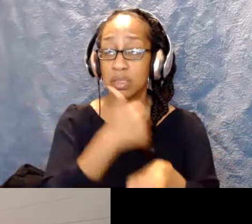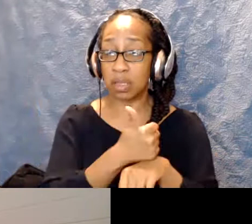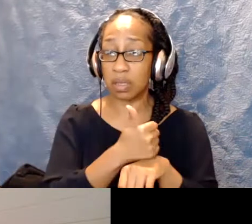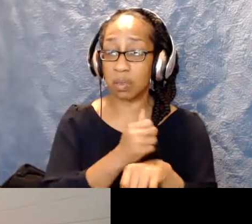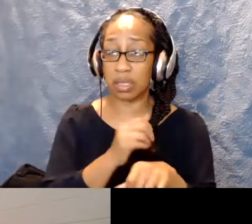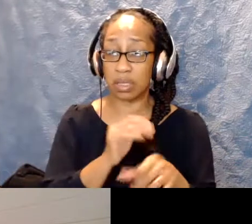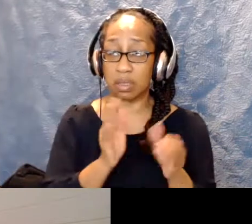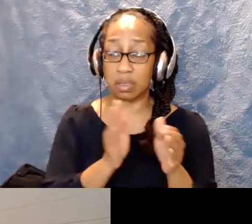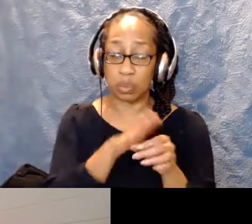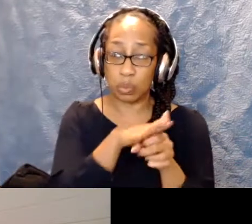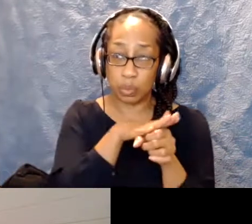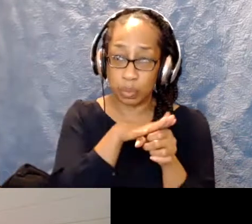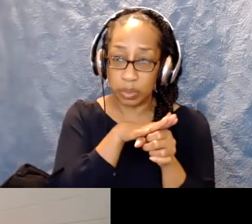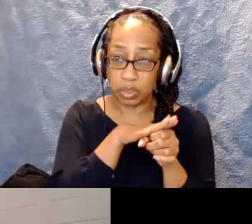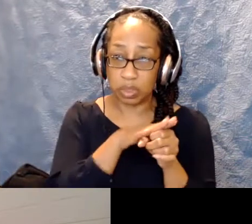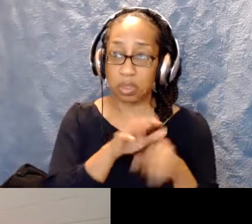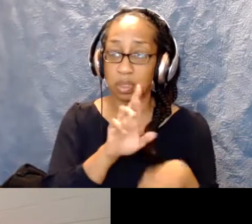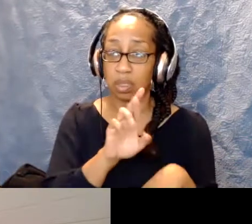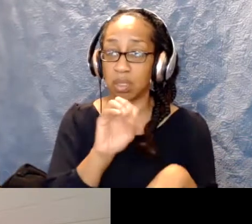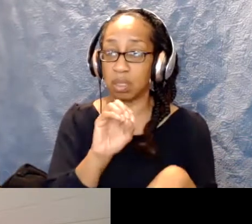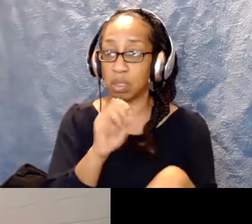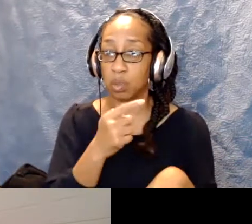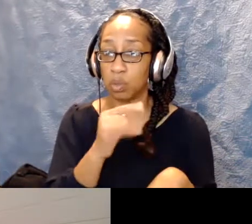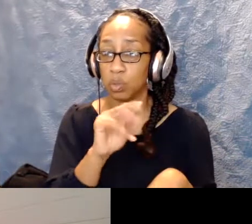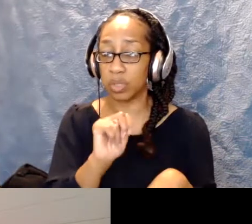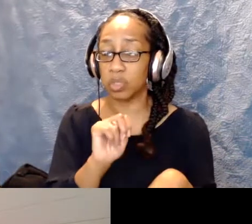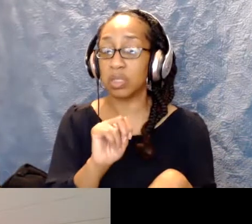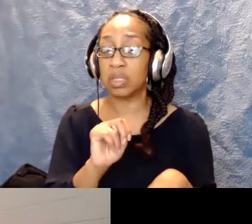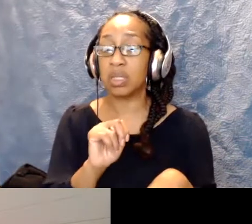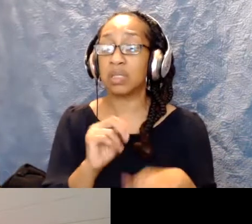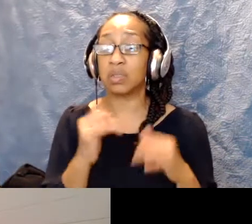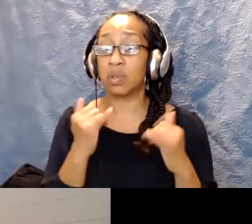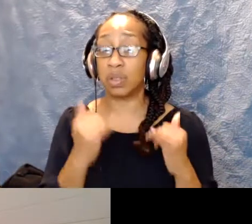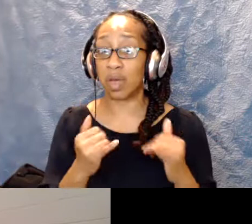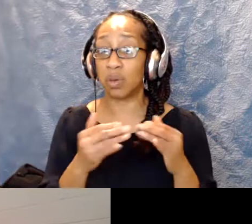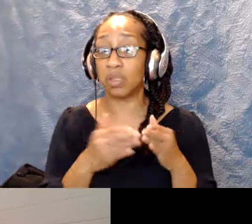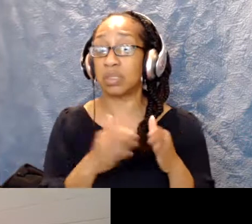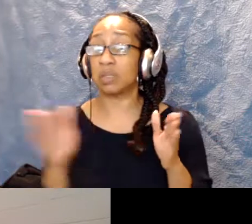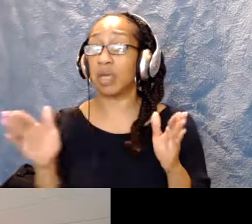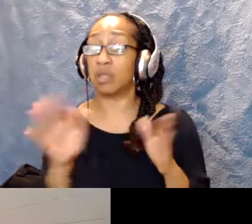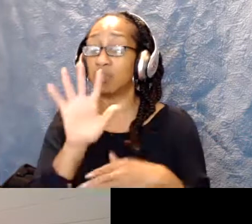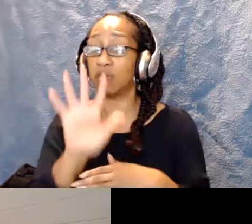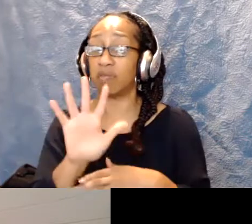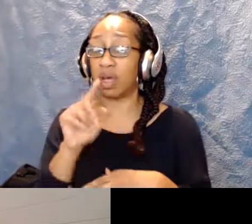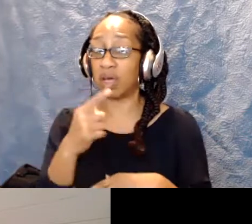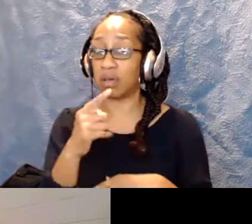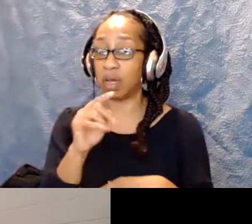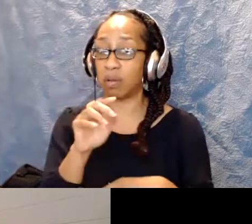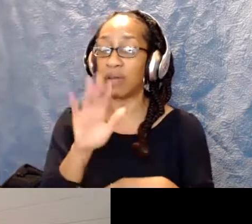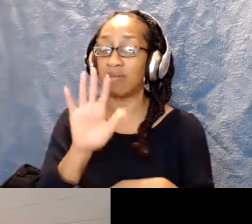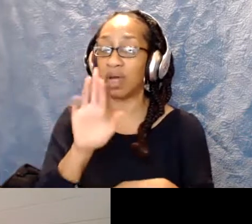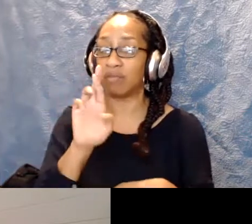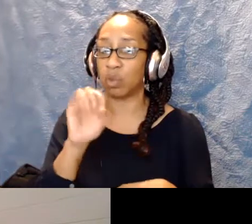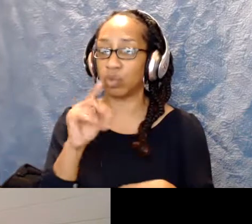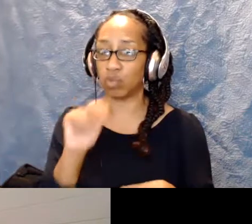So it expanded this year to 5 regions, so include Toledo, Columbus, Dayton, Cleveland,